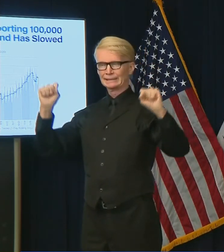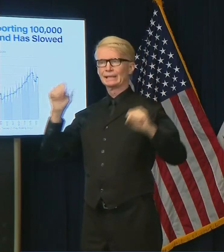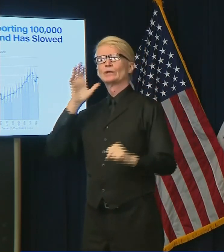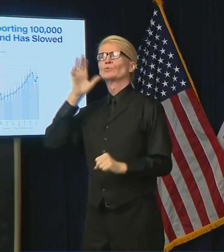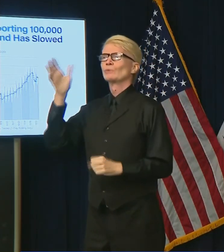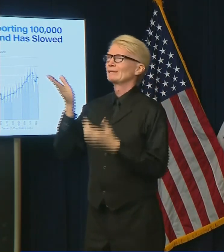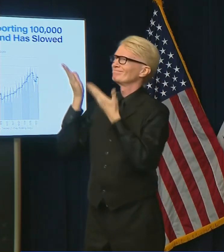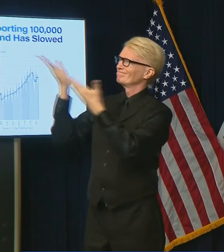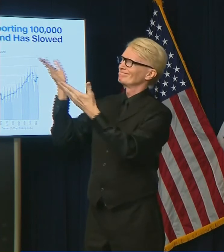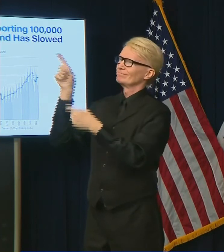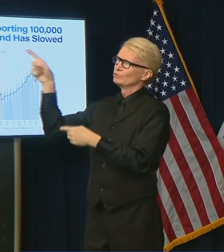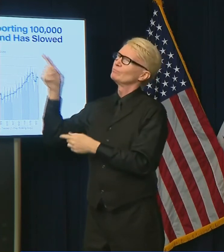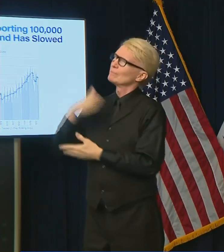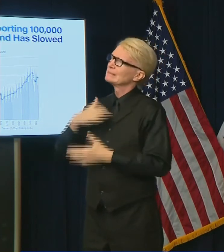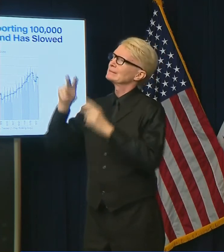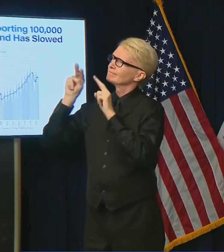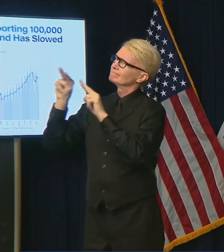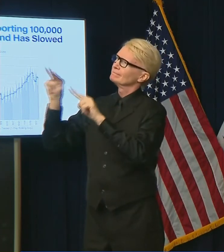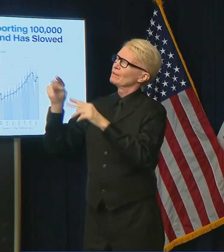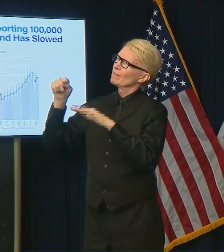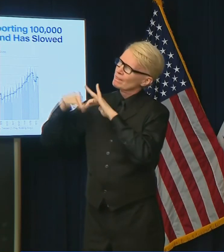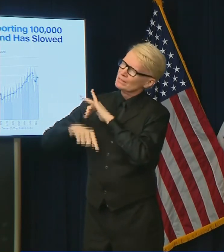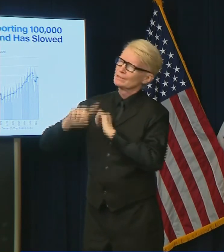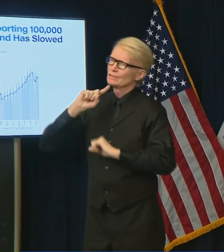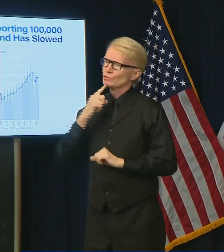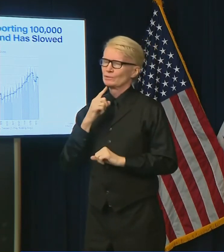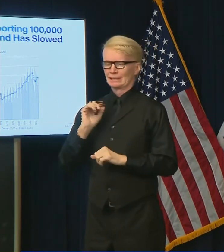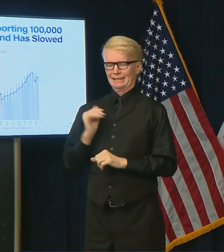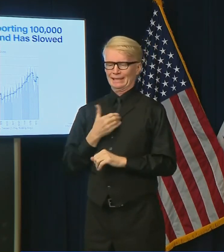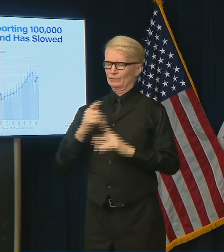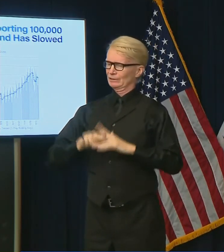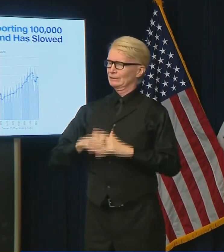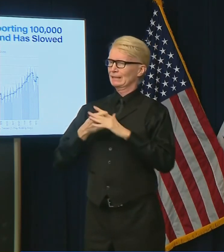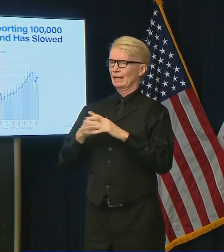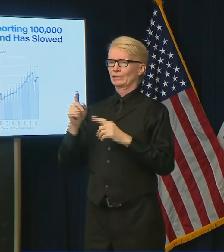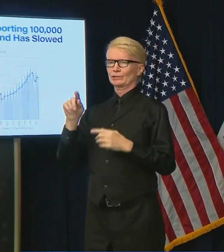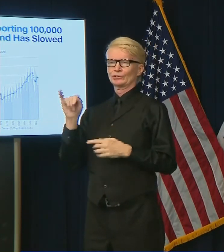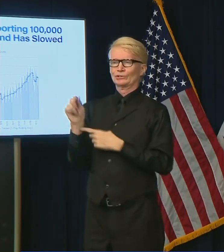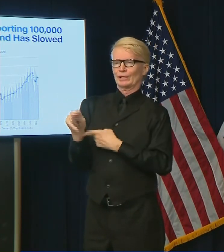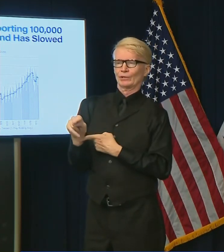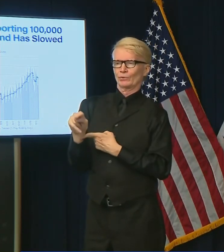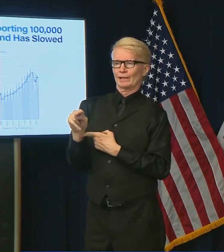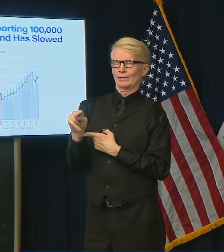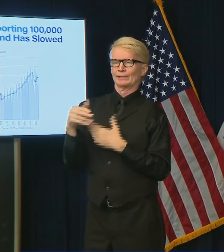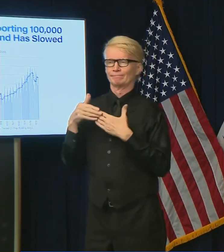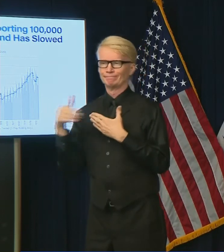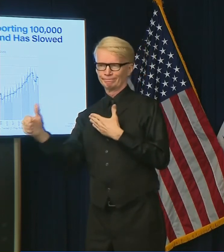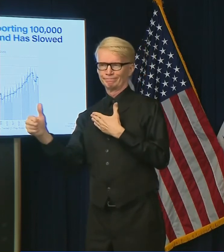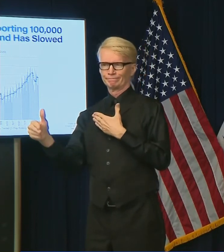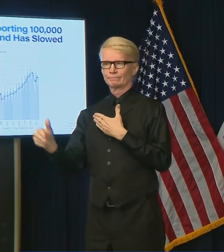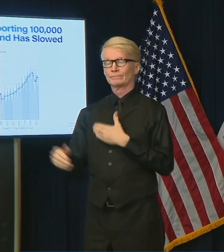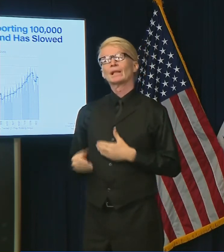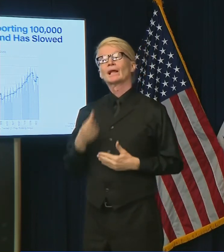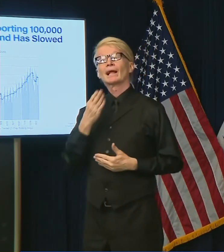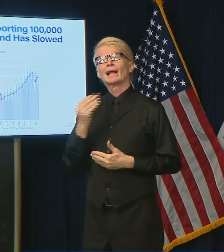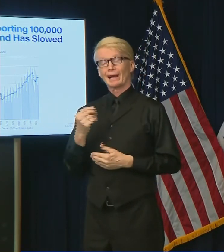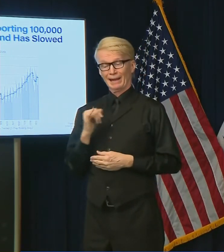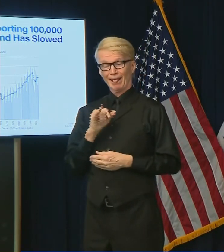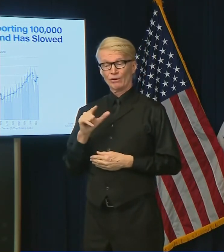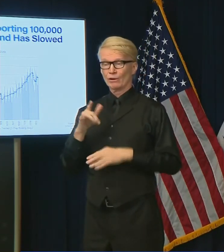testing expansion plan at the very start of the new administration. And as the best testing state between the